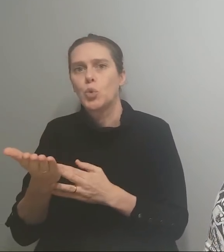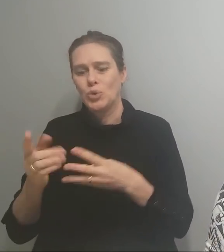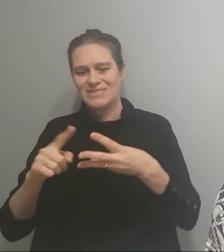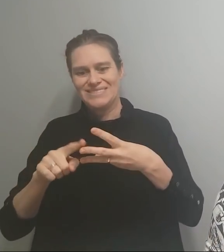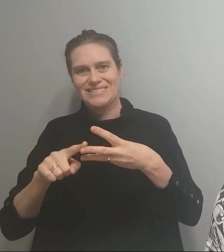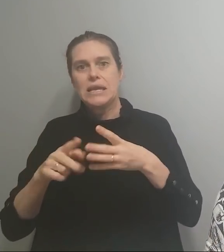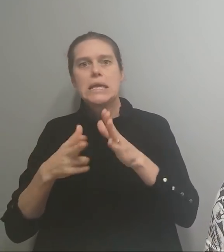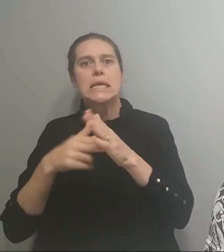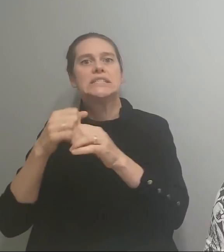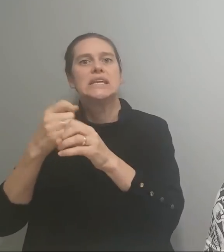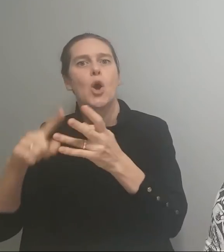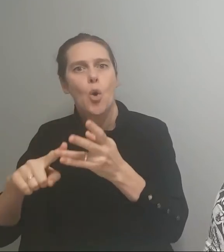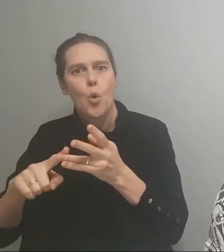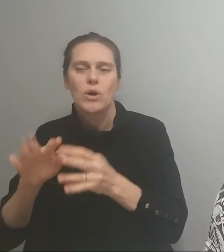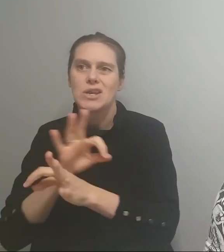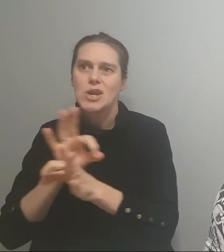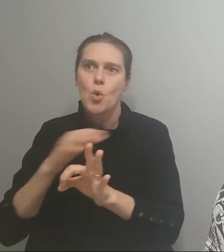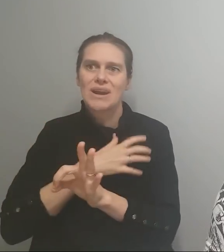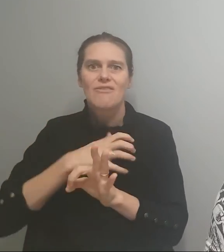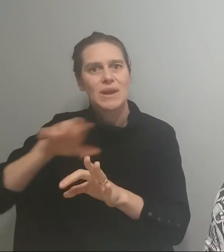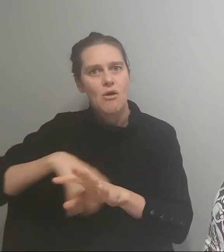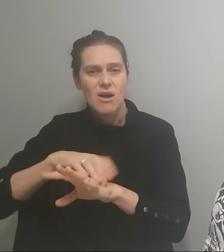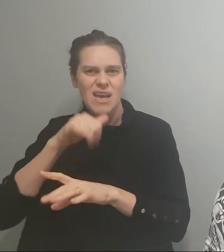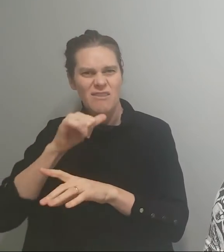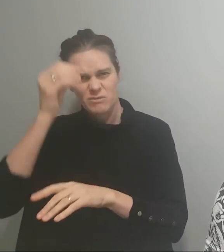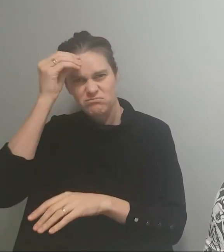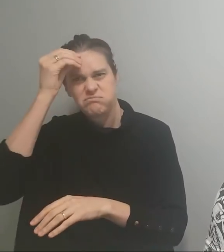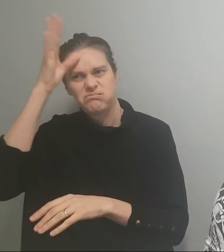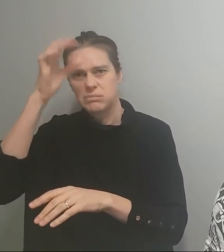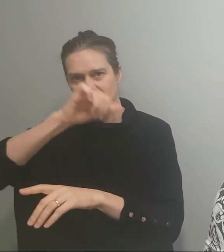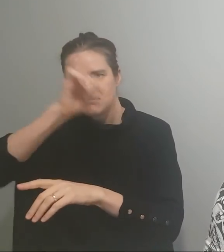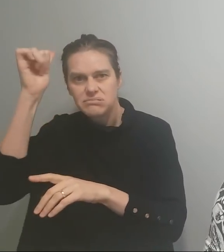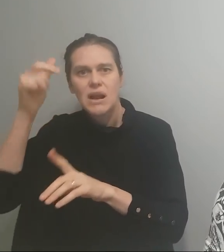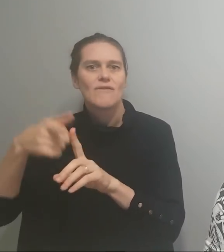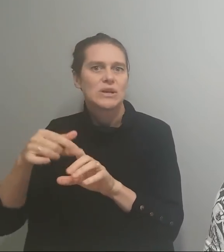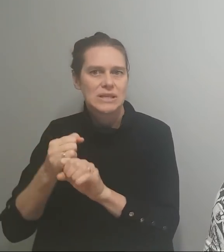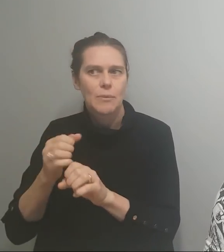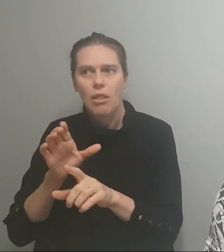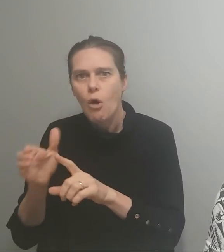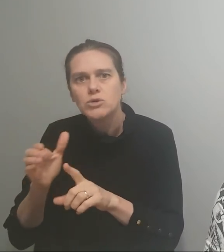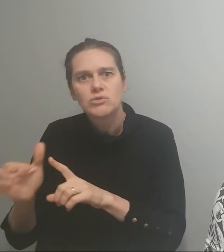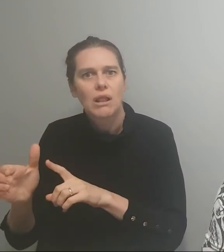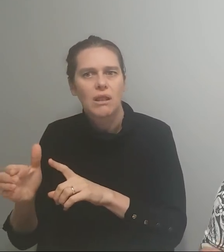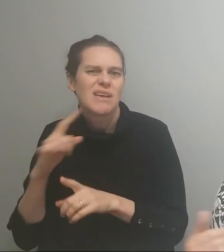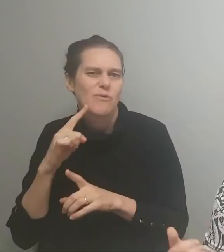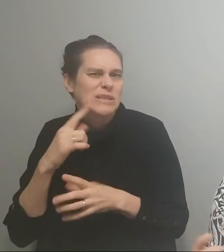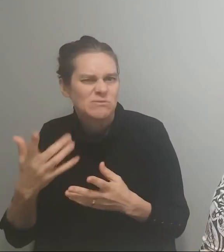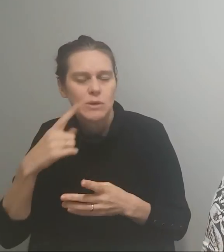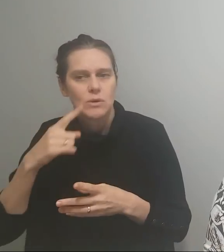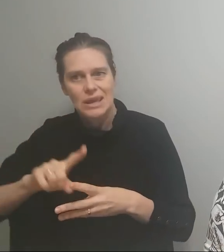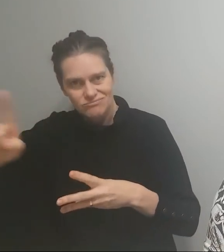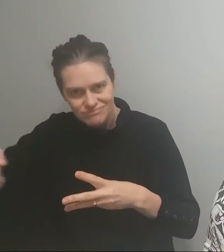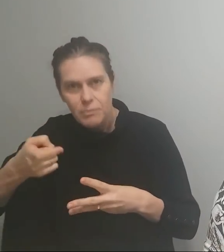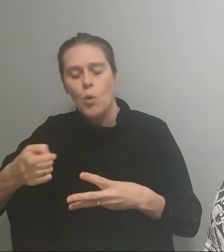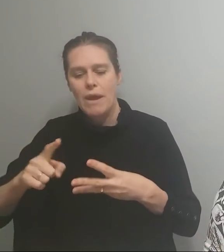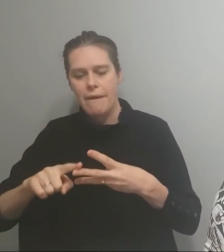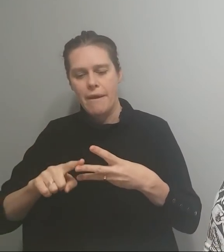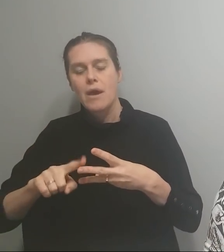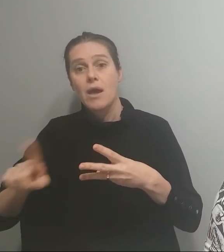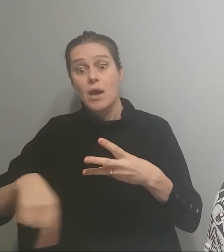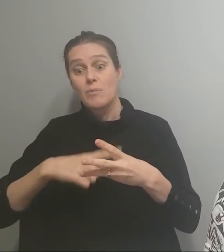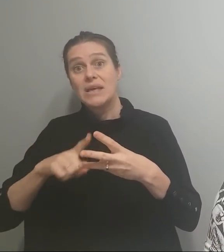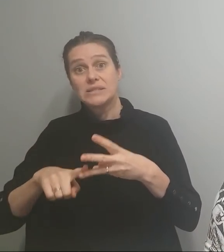non-governmental organisations who have particular expertise, particularly around where there might be cultural shortages, and also